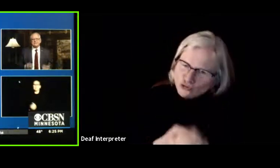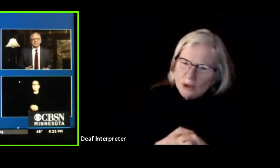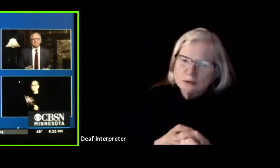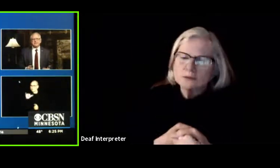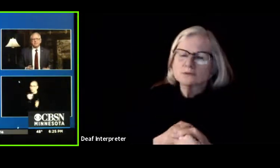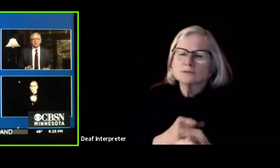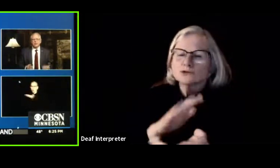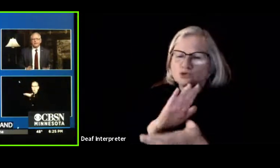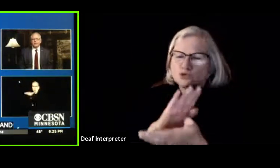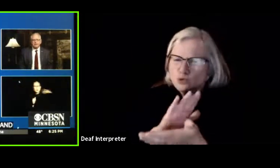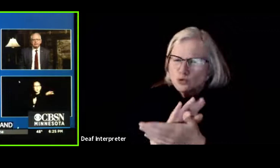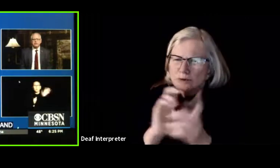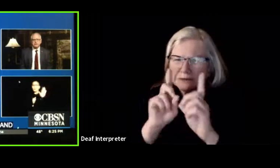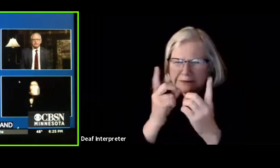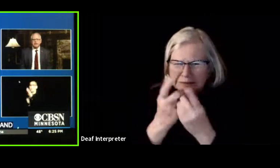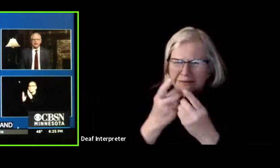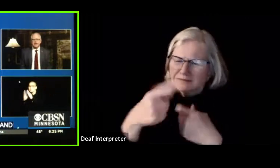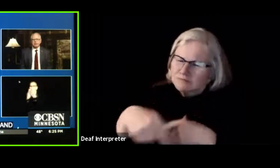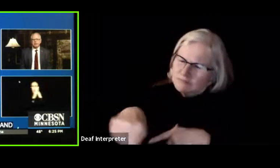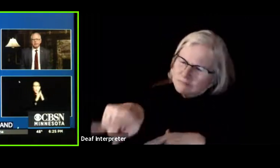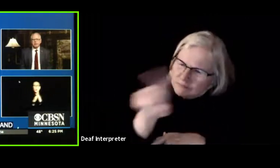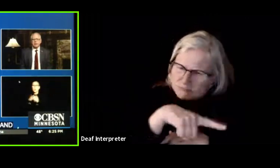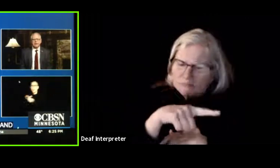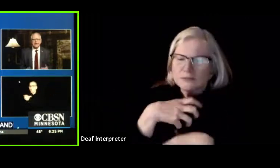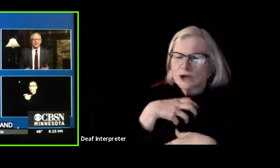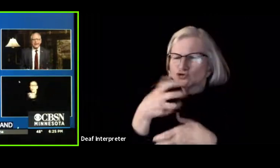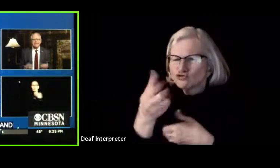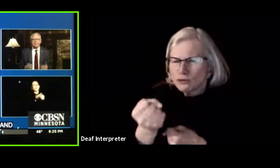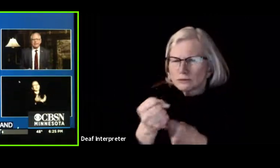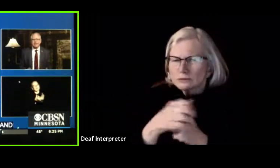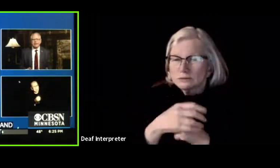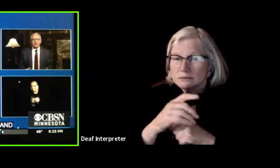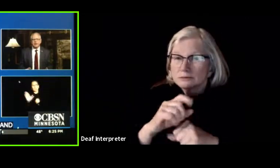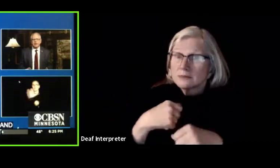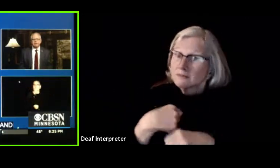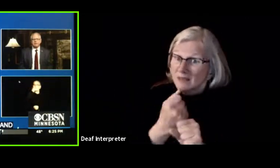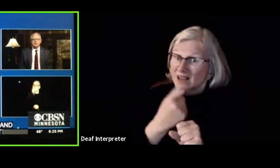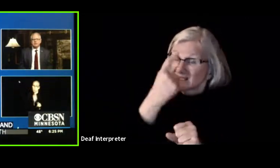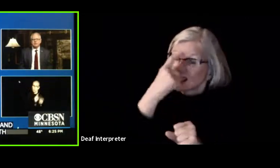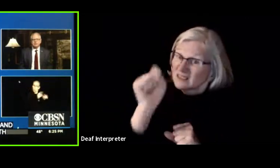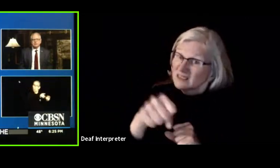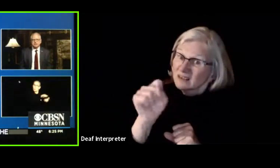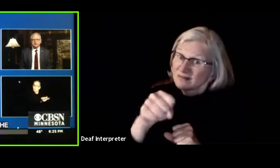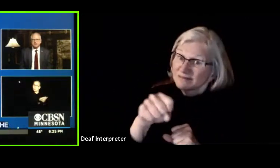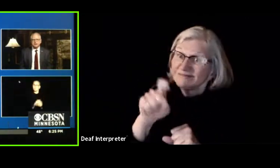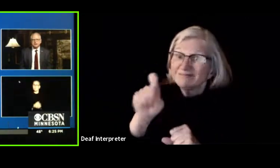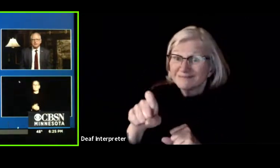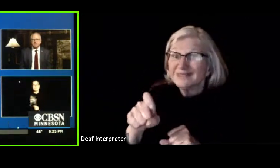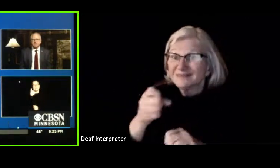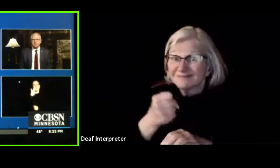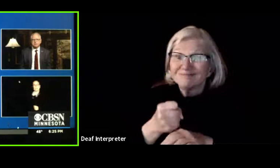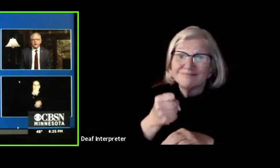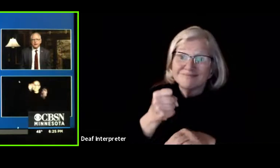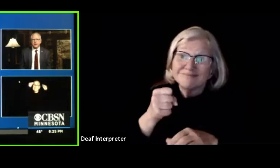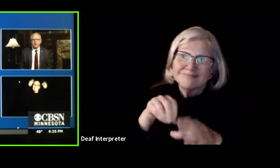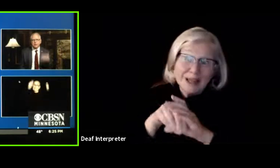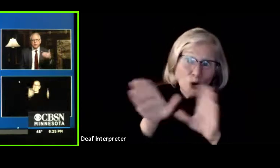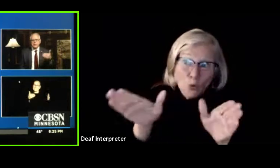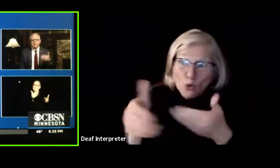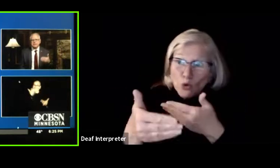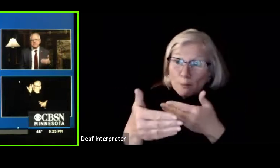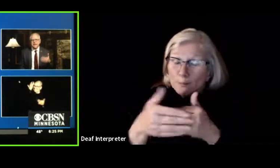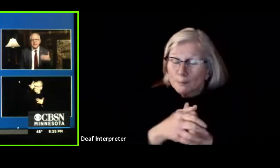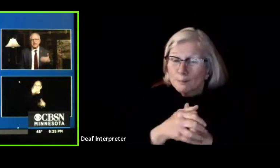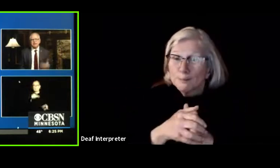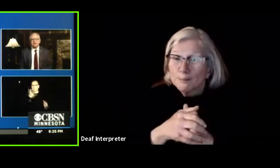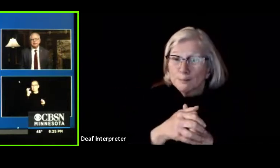makes sense, we need to have those kids in the classroom, but they can't be there if their teachers are sick because we have community spread. So we need